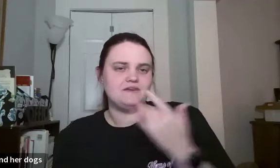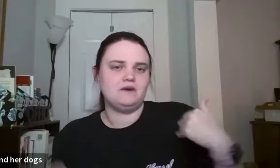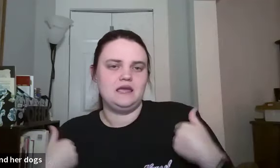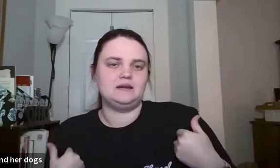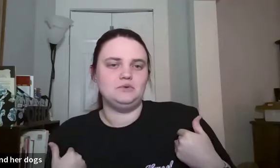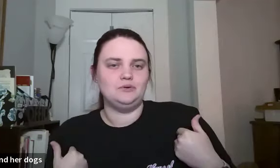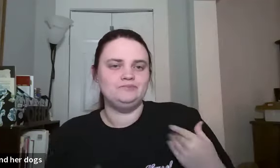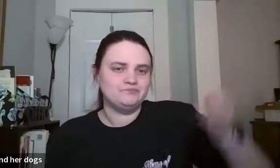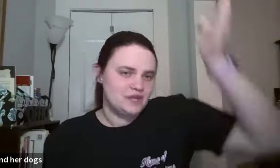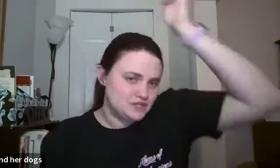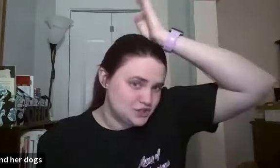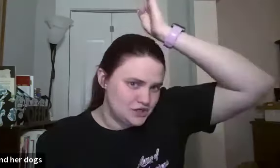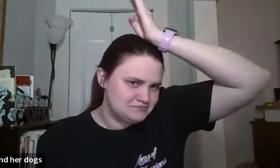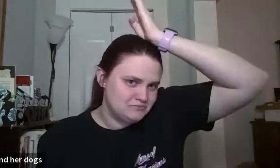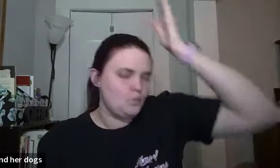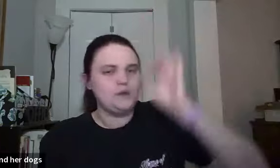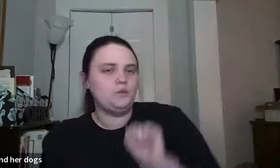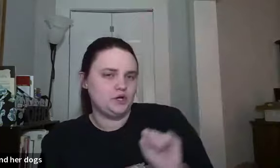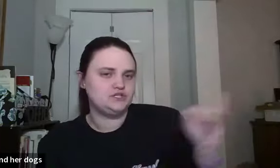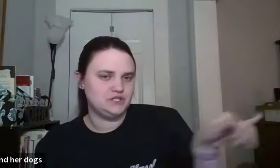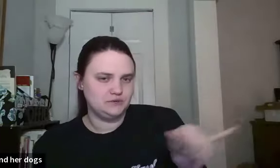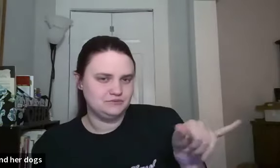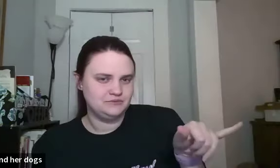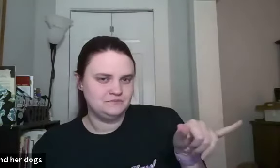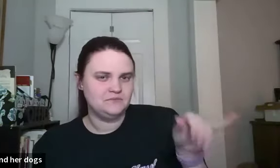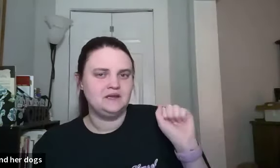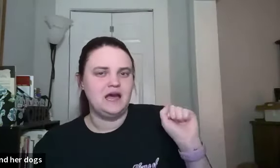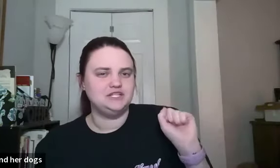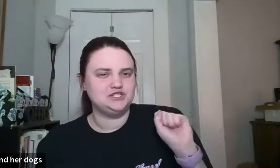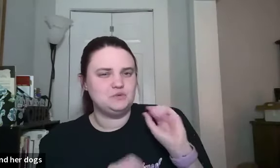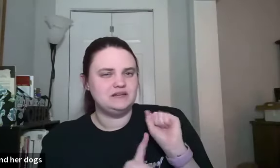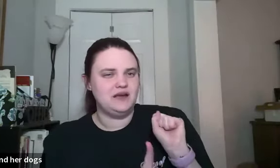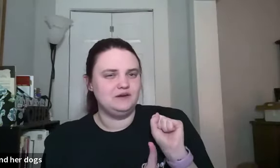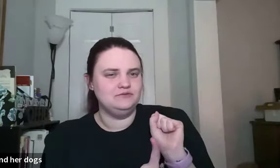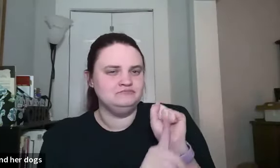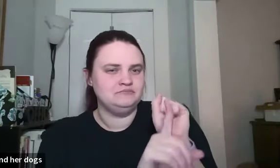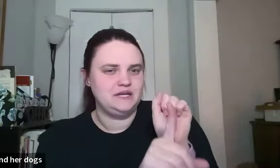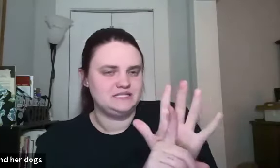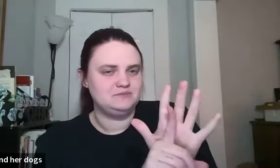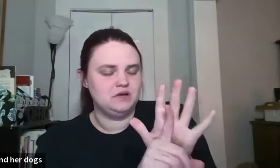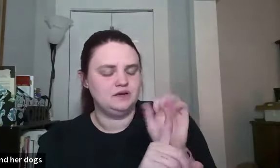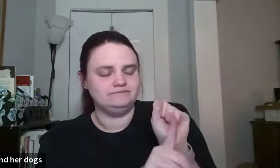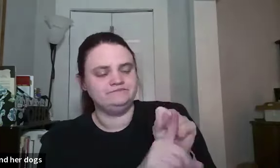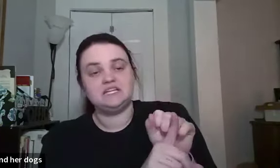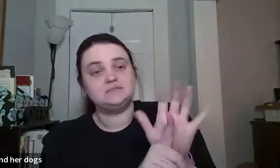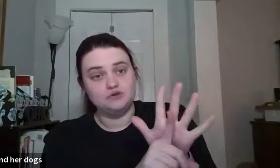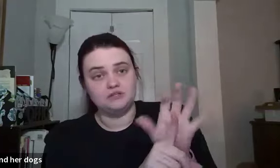favorite animal, shark, will work too. I just wanted to kind of expose y'all to